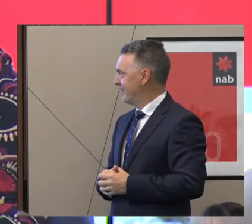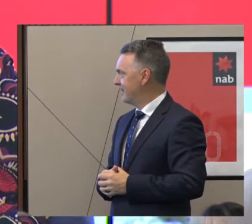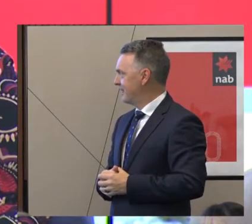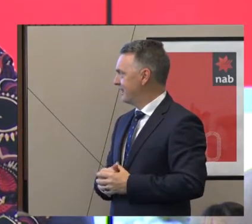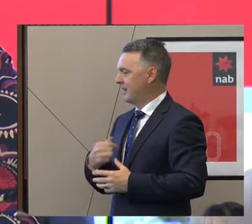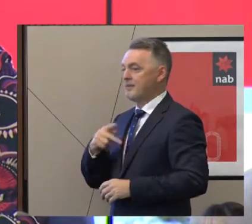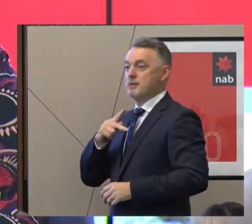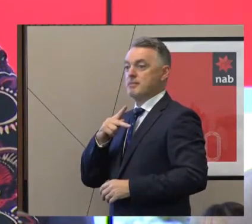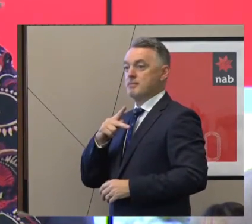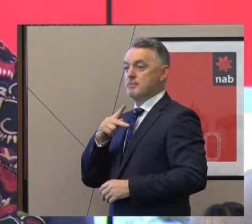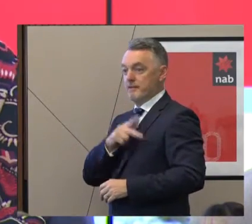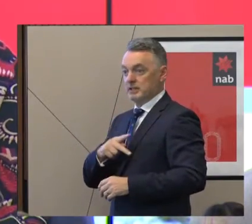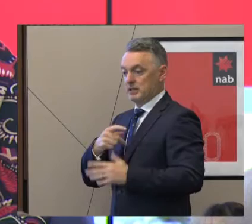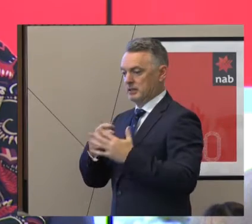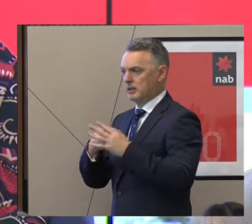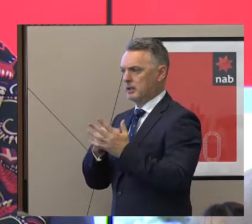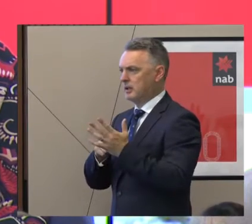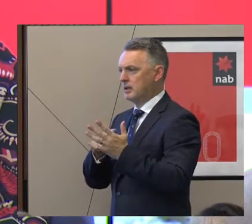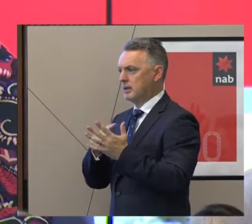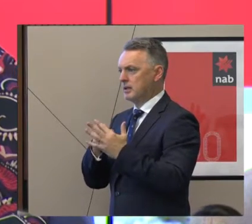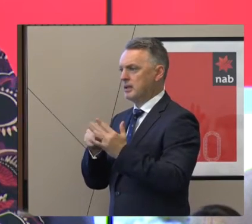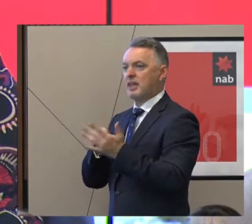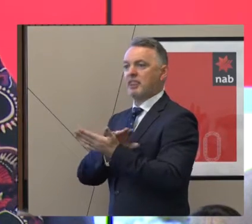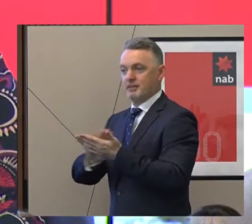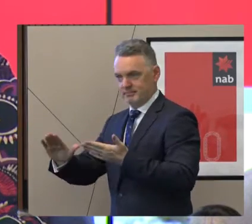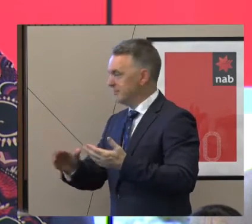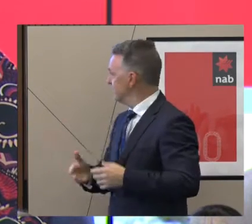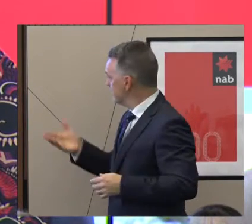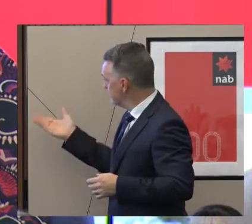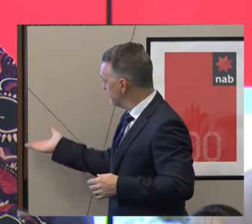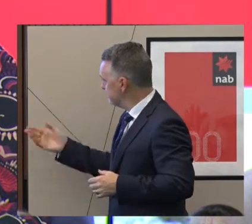I have Professor Keith McVilley on my left, on the far left here.